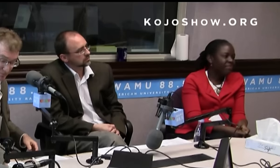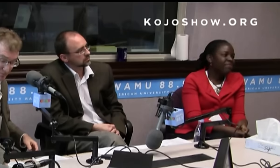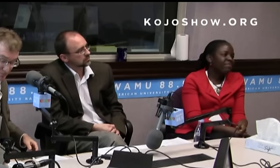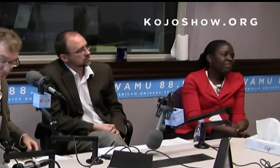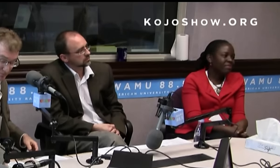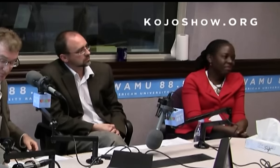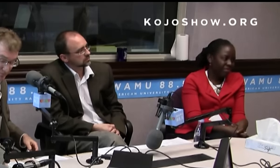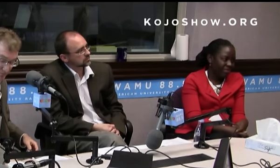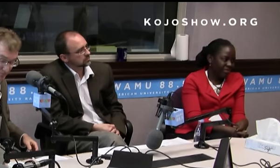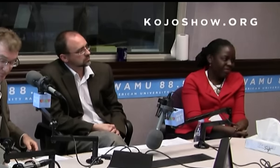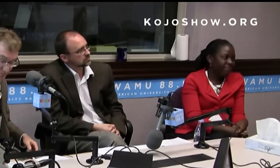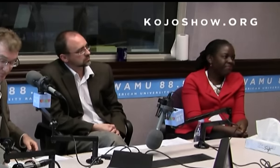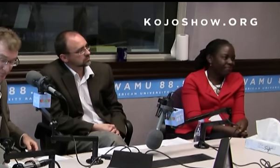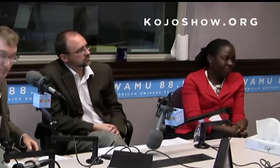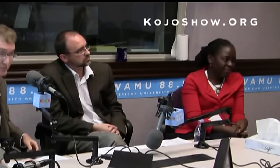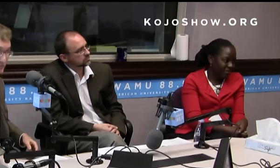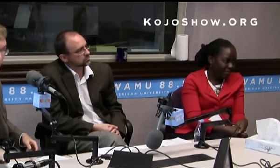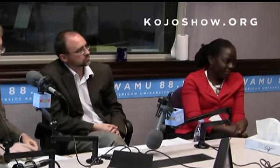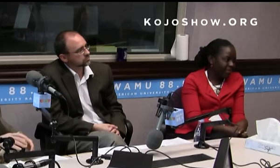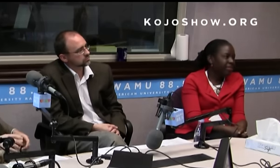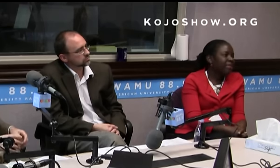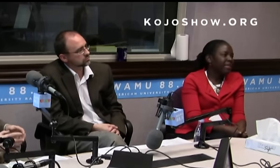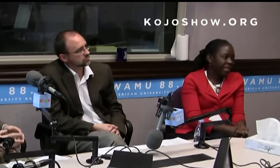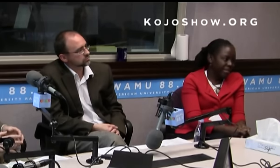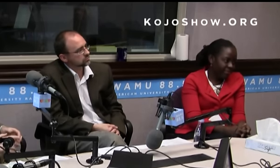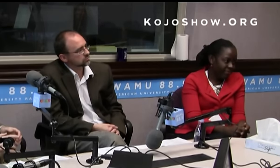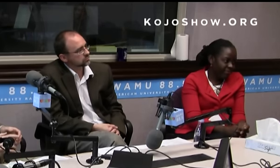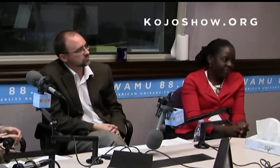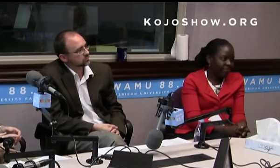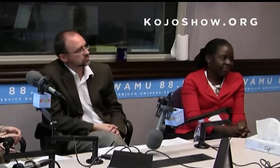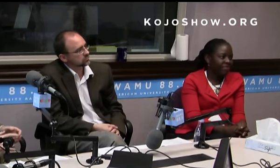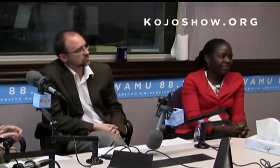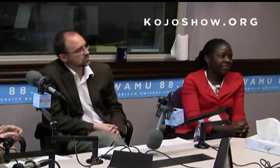unintentionally. What are the main challenges to preserving languages?